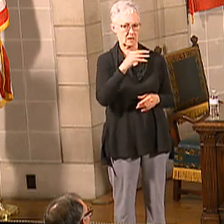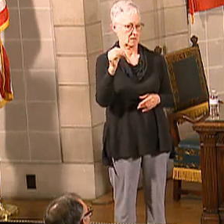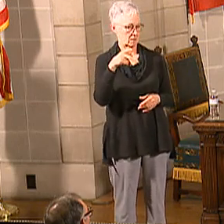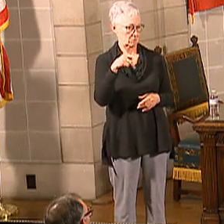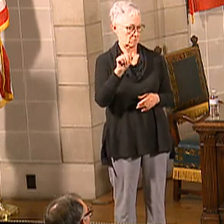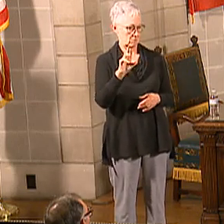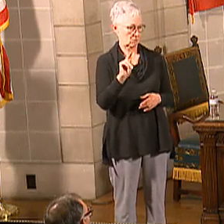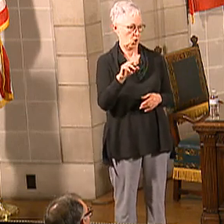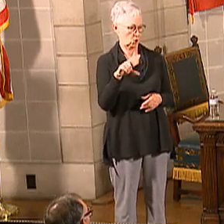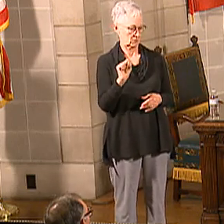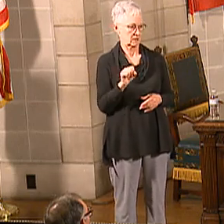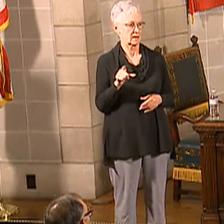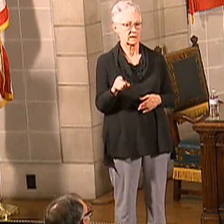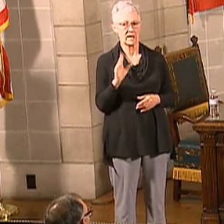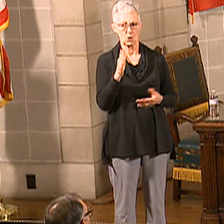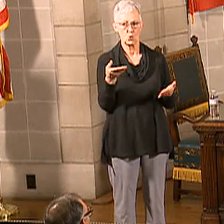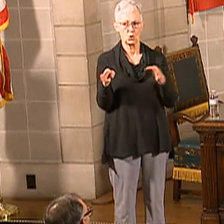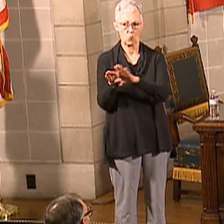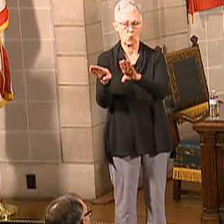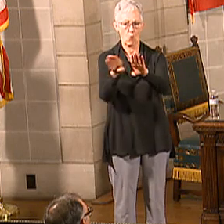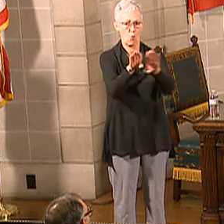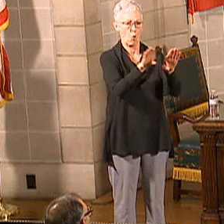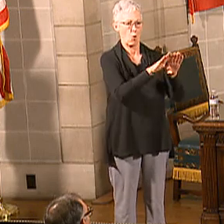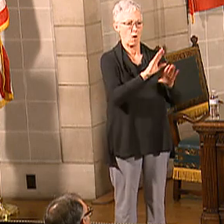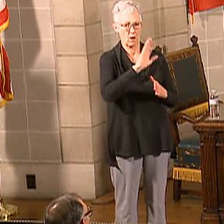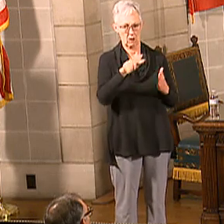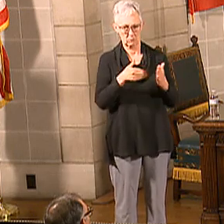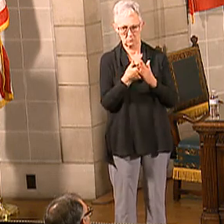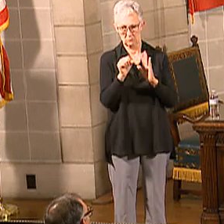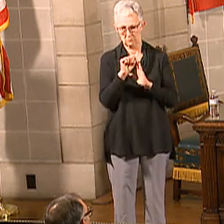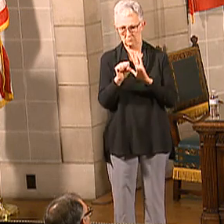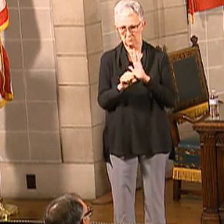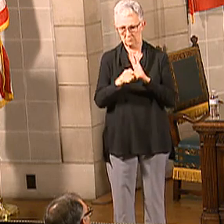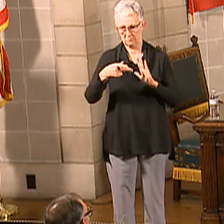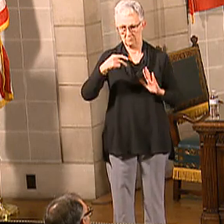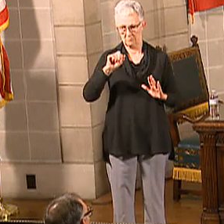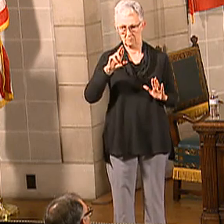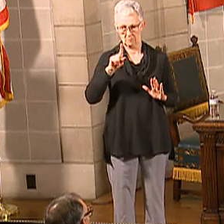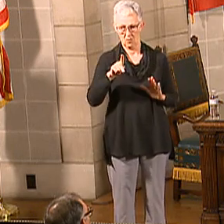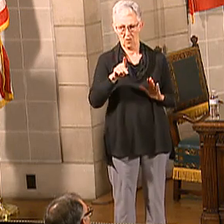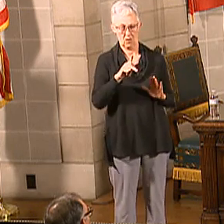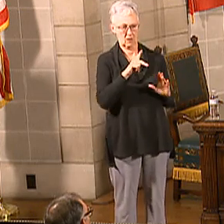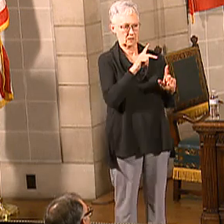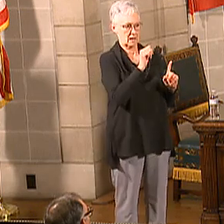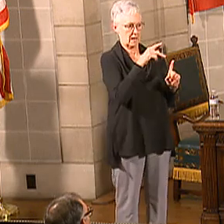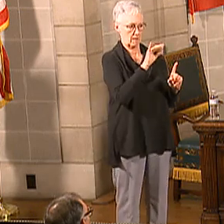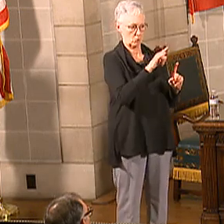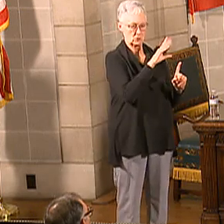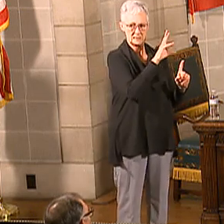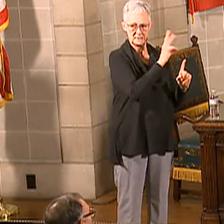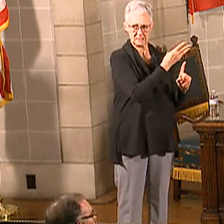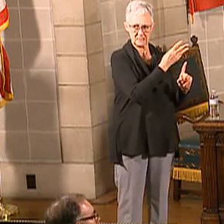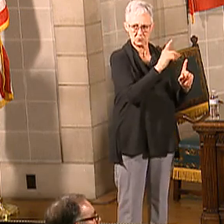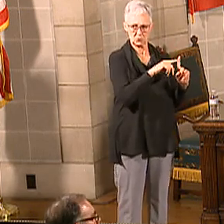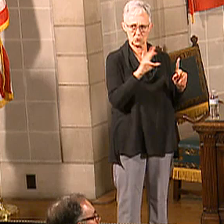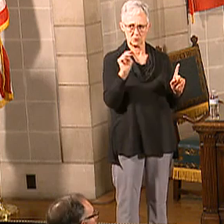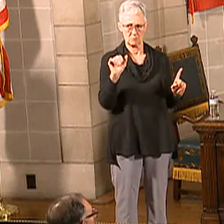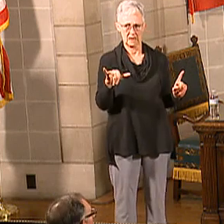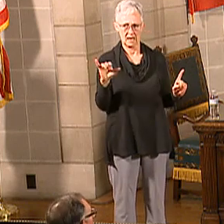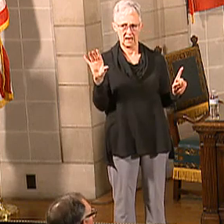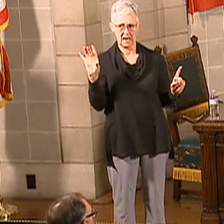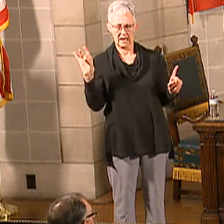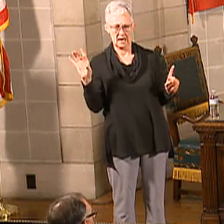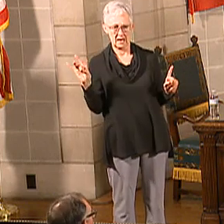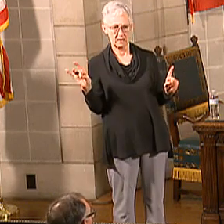is going to be closing our state parks effective April 6th through May 8th. So this will be closing all their,